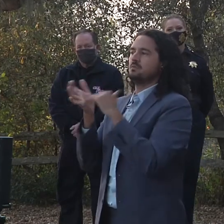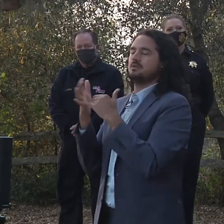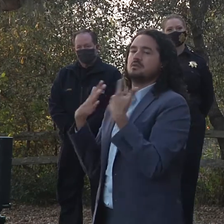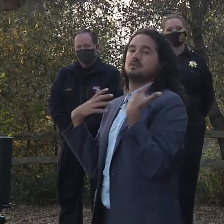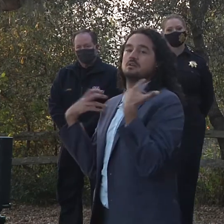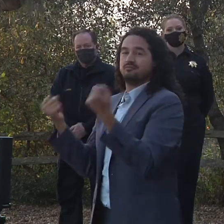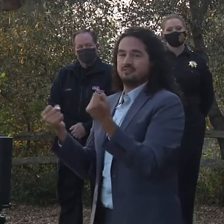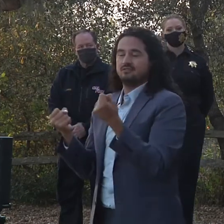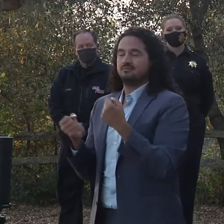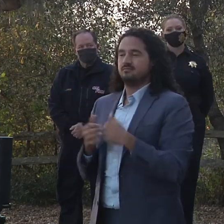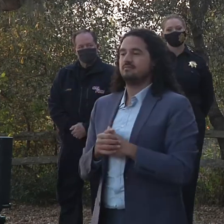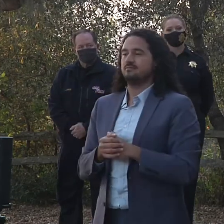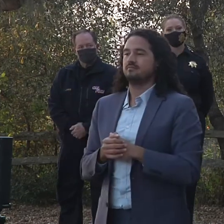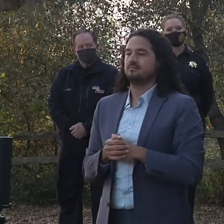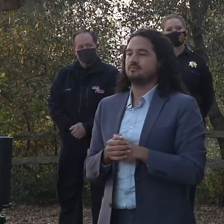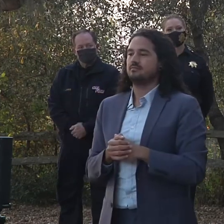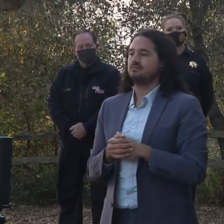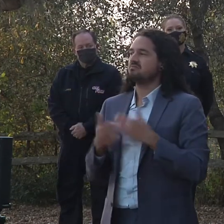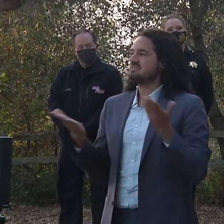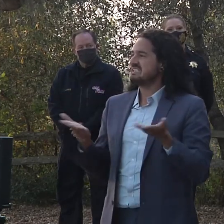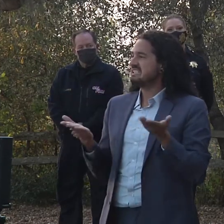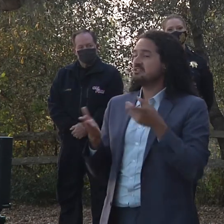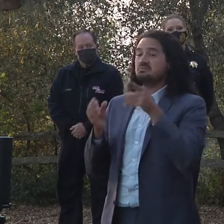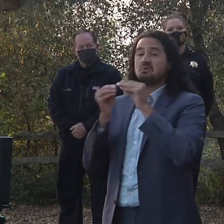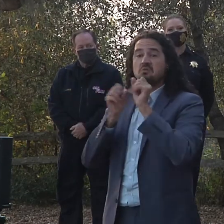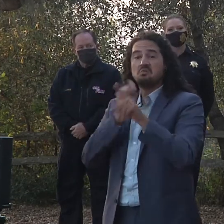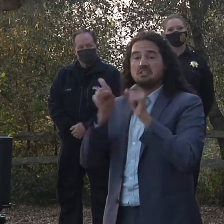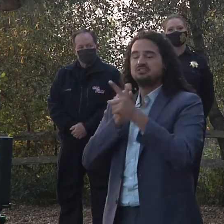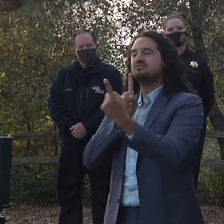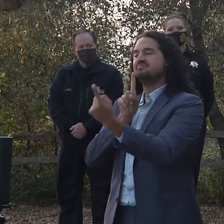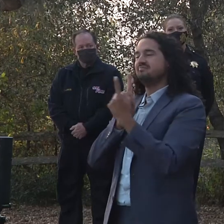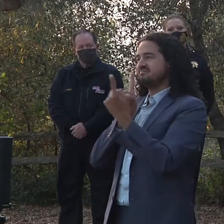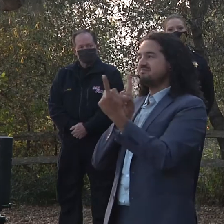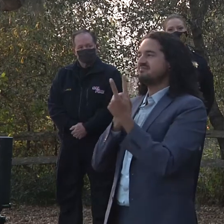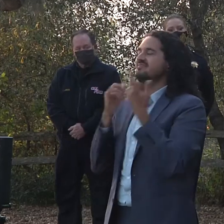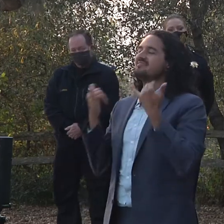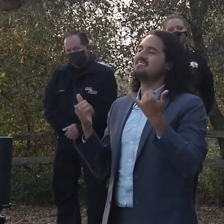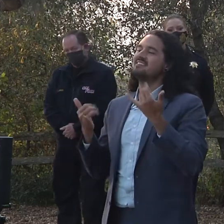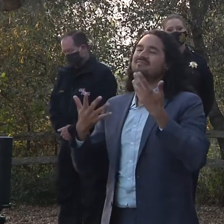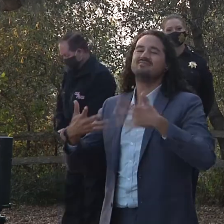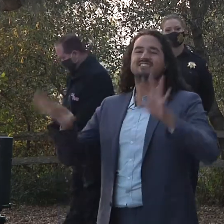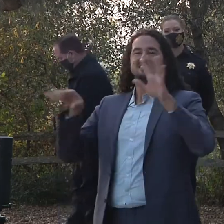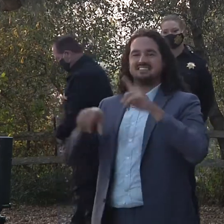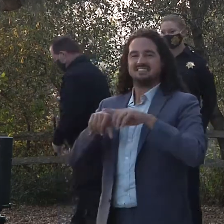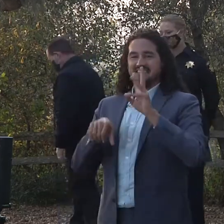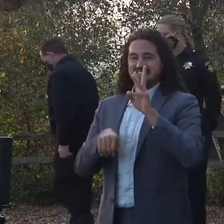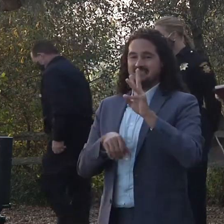up here is available for one-on-one questions. This concludes the 6 p.m. press conference. Thanks for joining us.